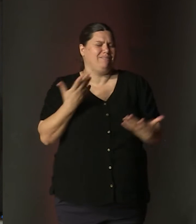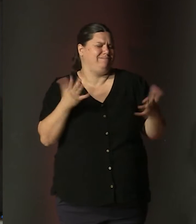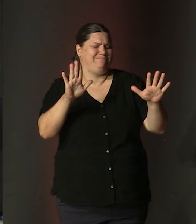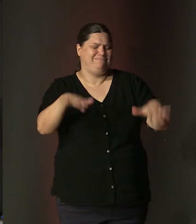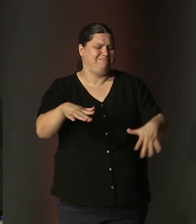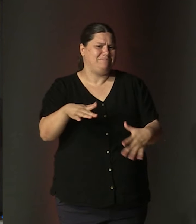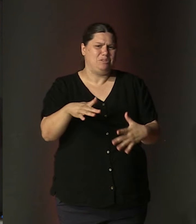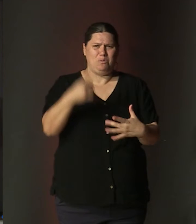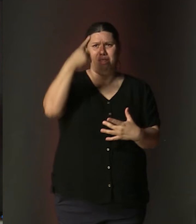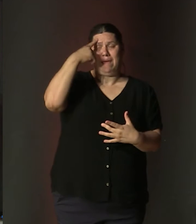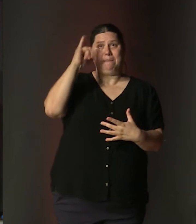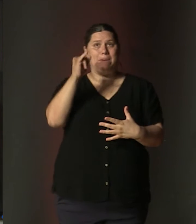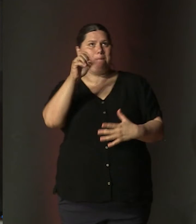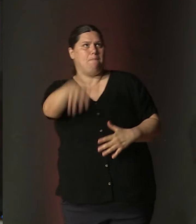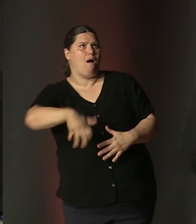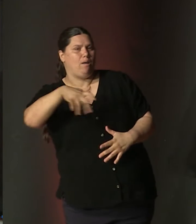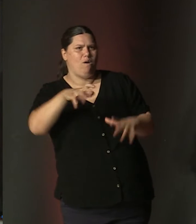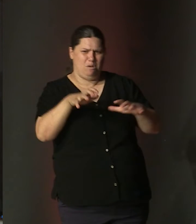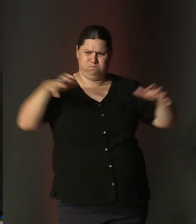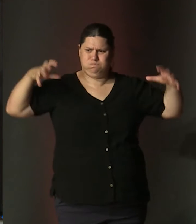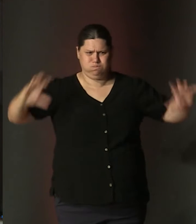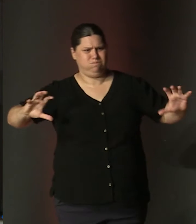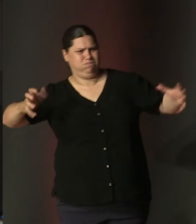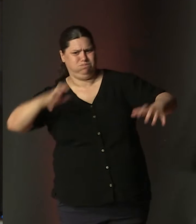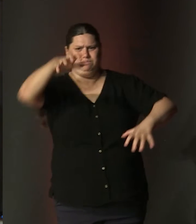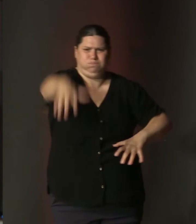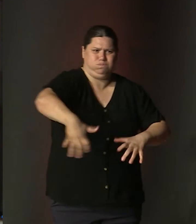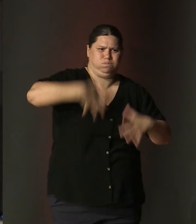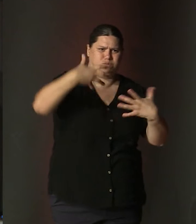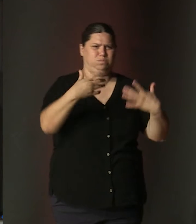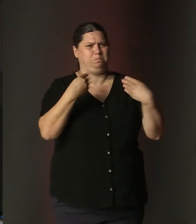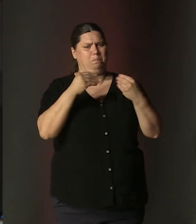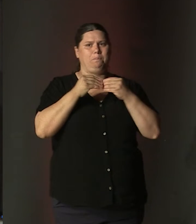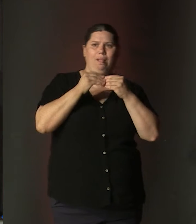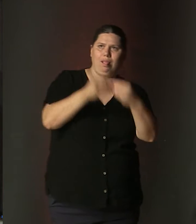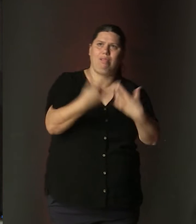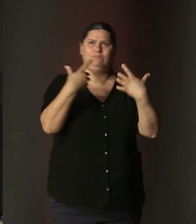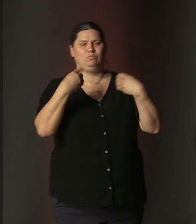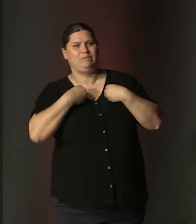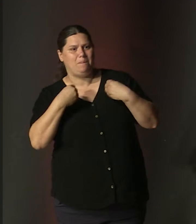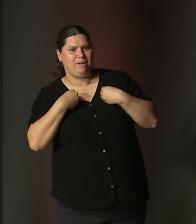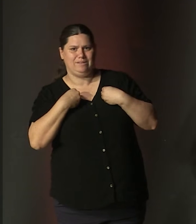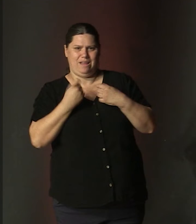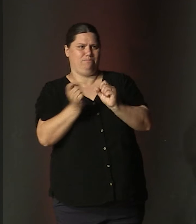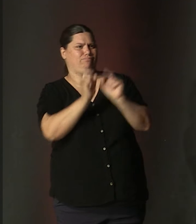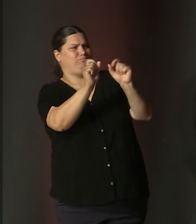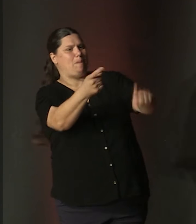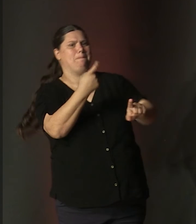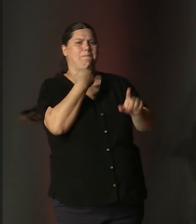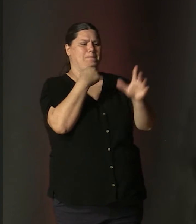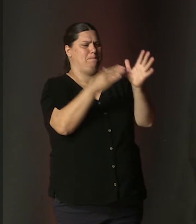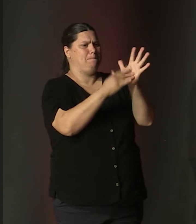that mining is all about large machinery, multinational companies, and the export of metals. But metals just